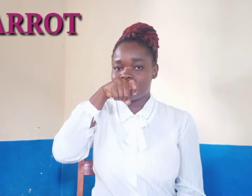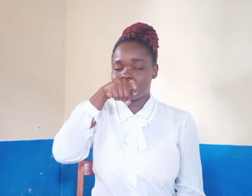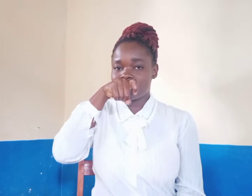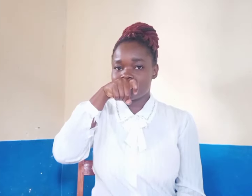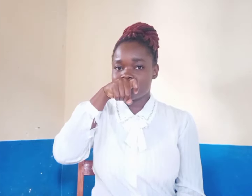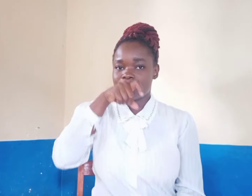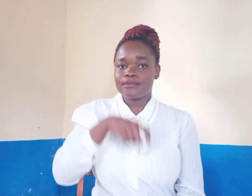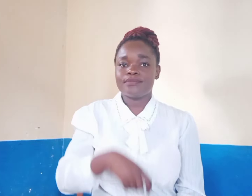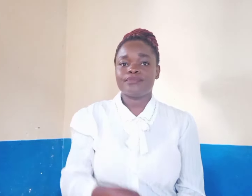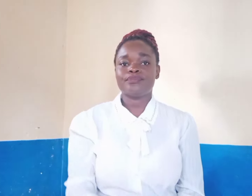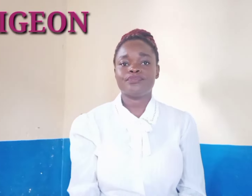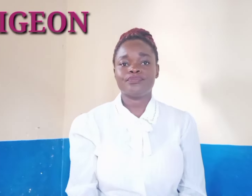Parrot.